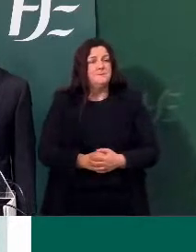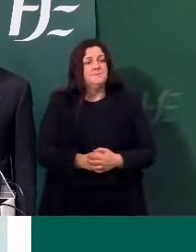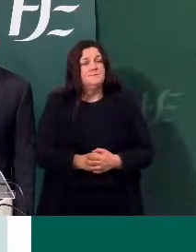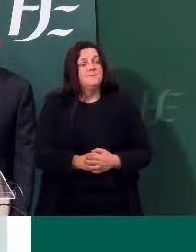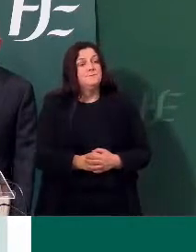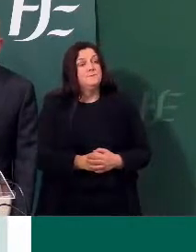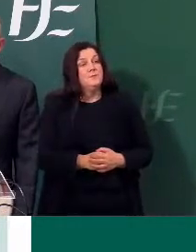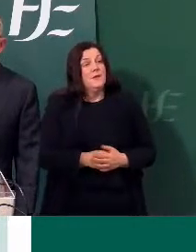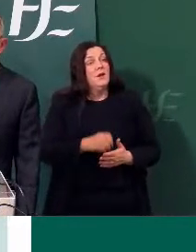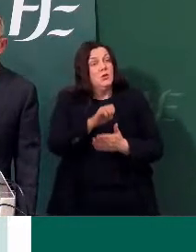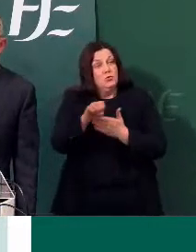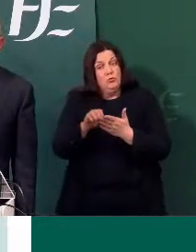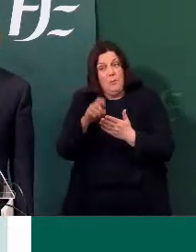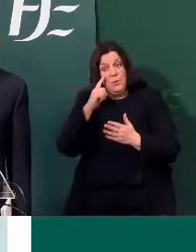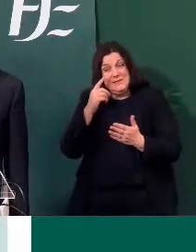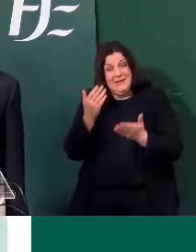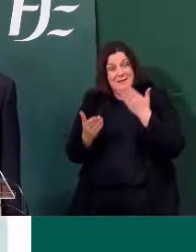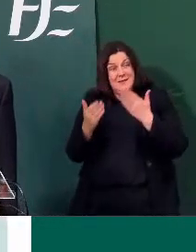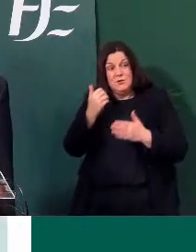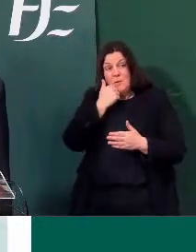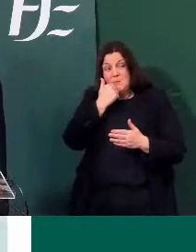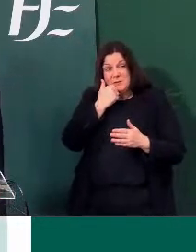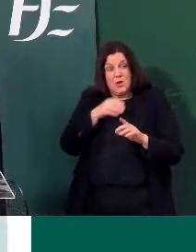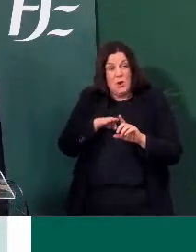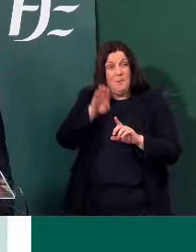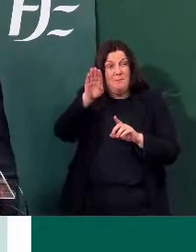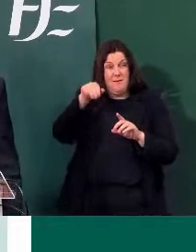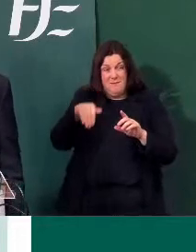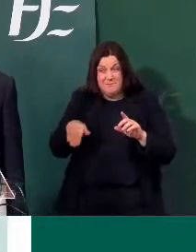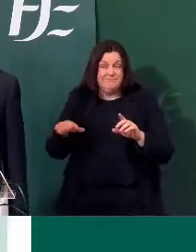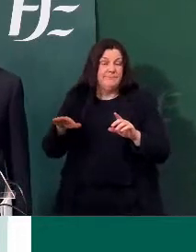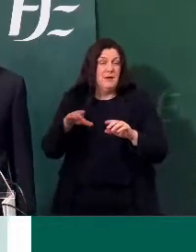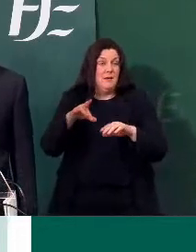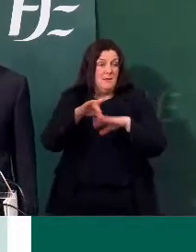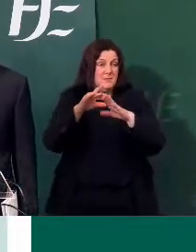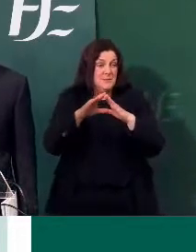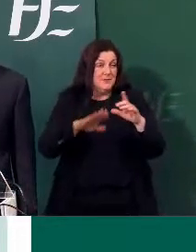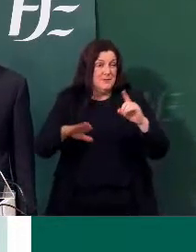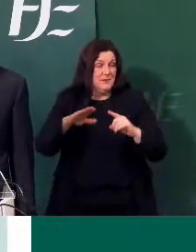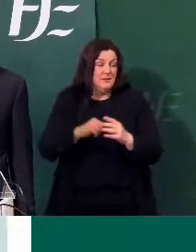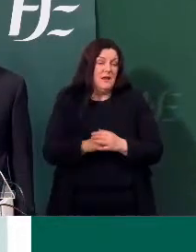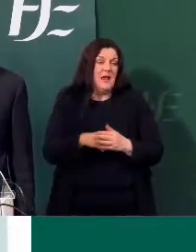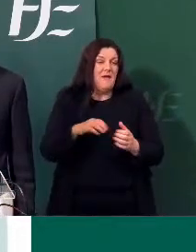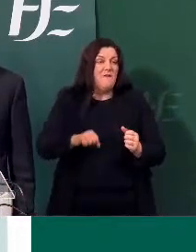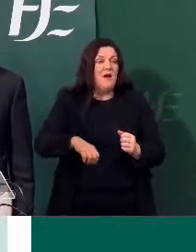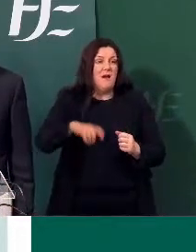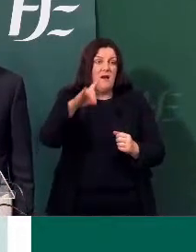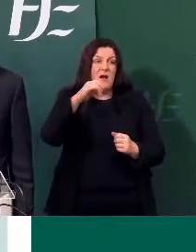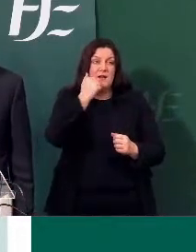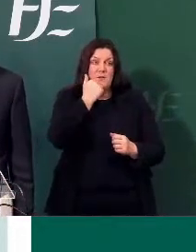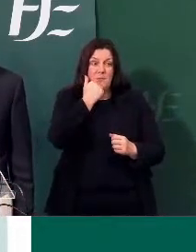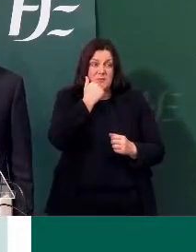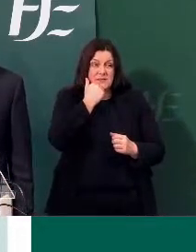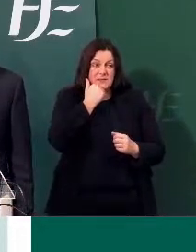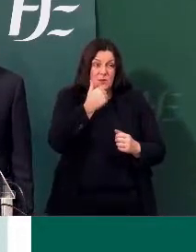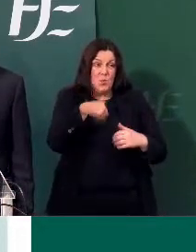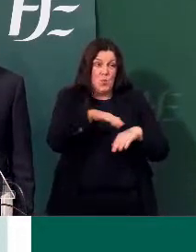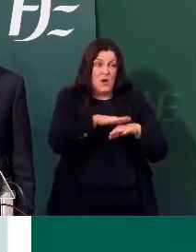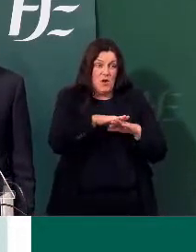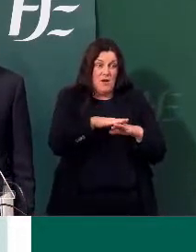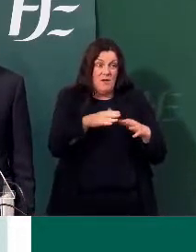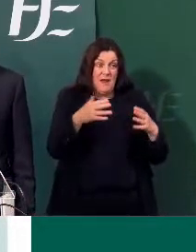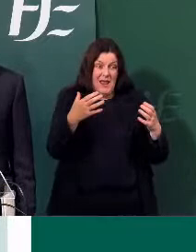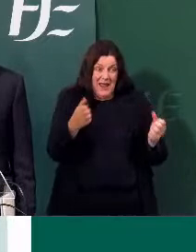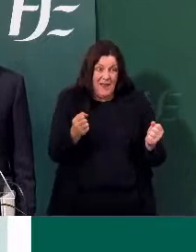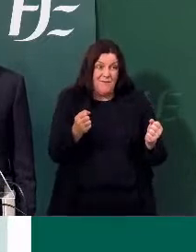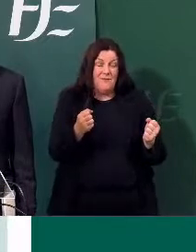around Europe, we see a comparison of case numbers, hospitalisation rates across European countries, high vaccination rates. If you look at the left, there's a